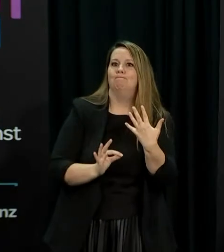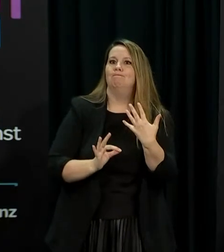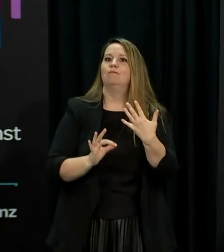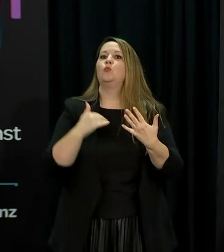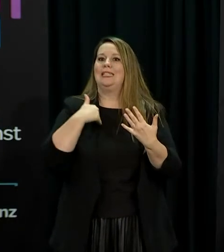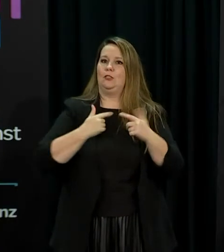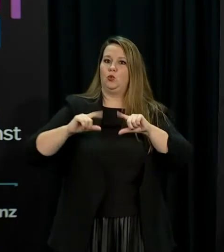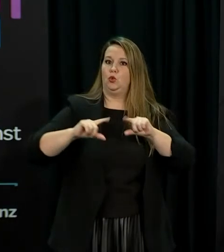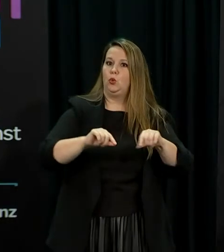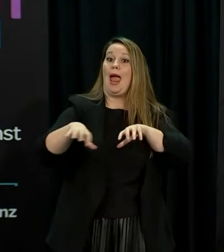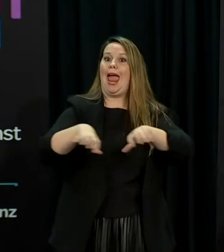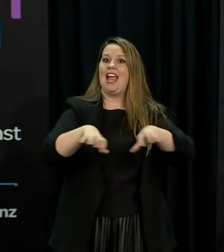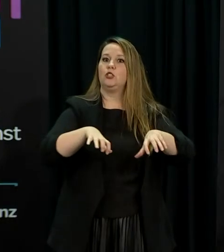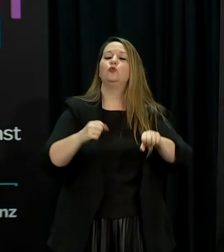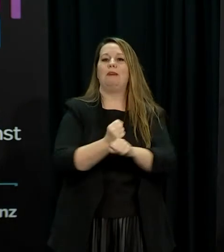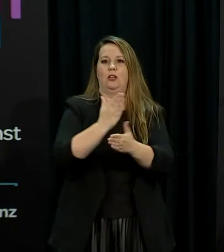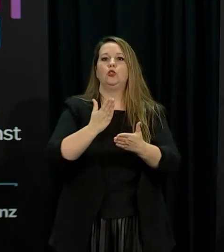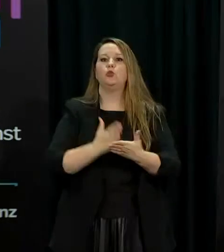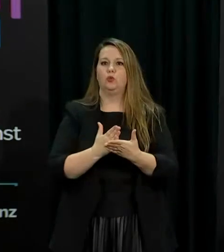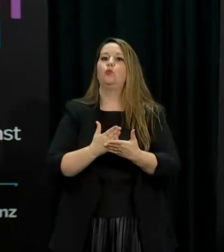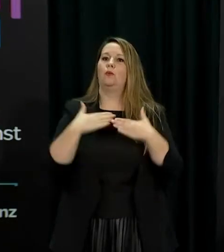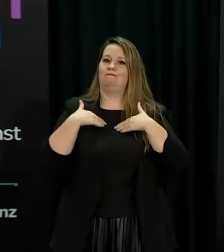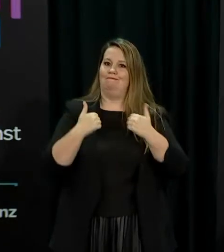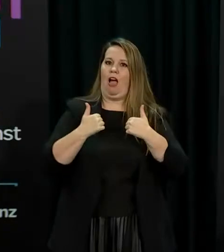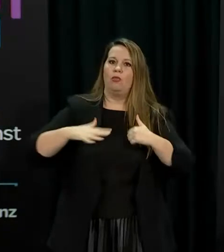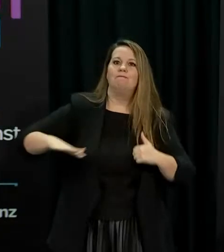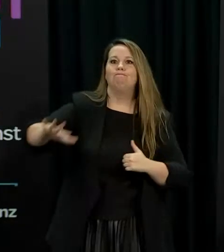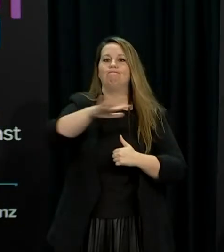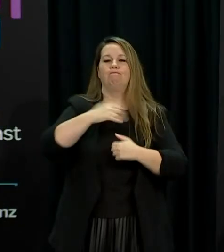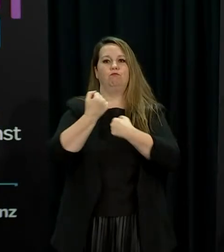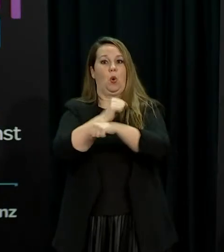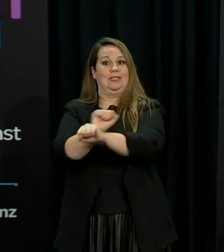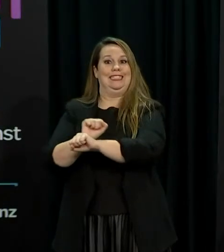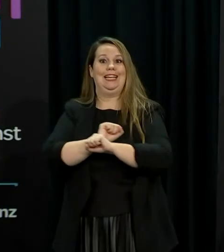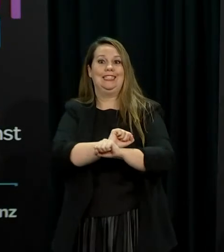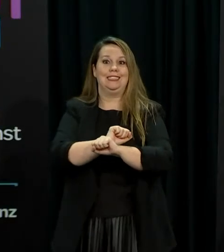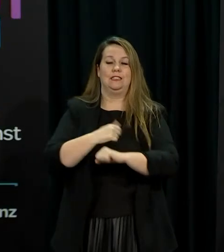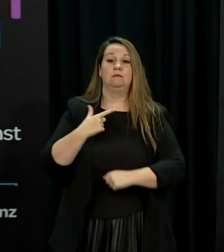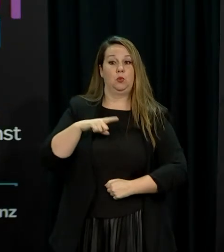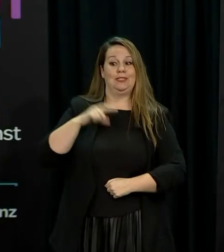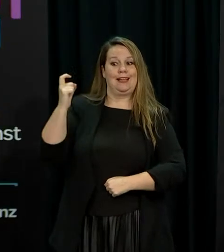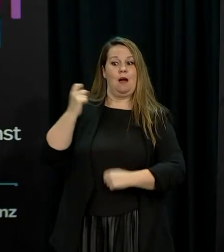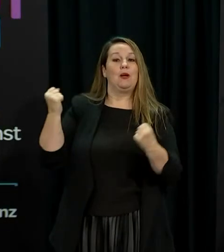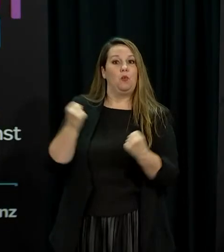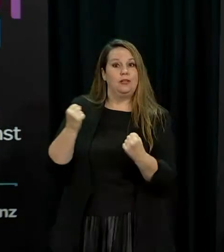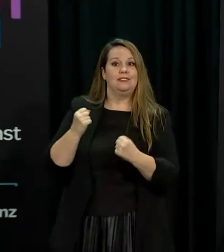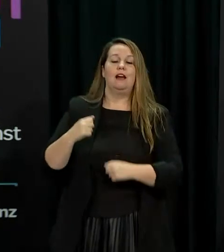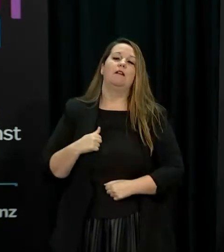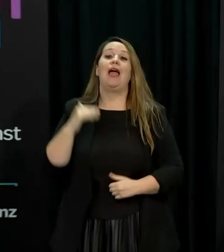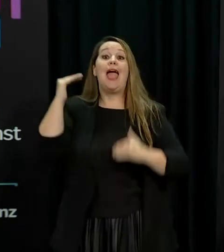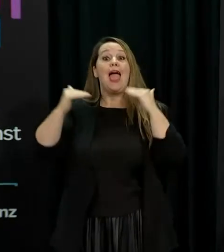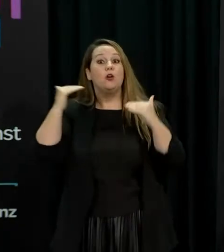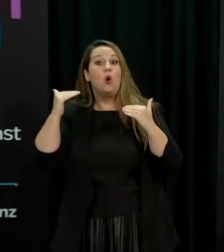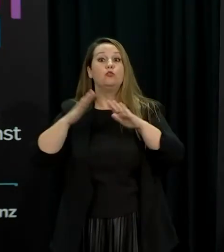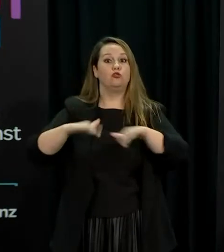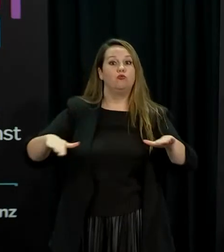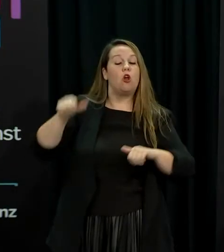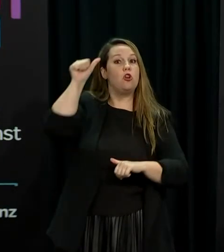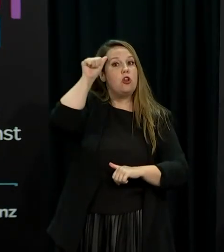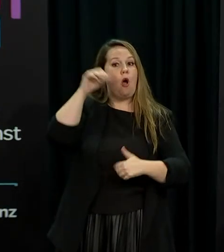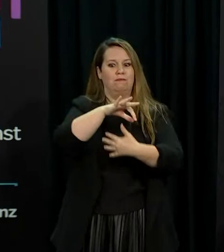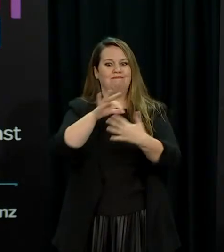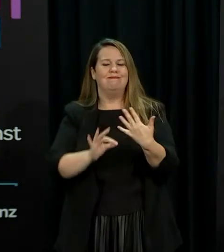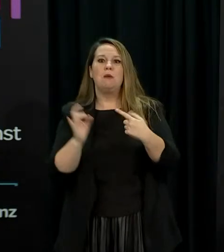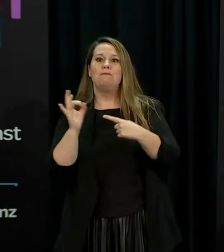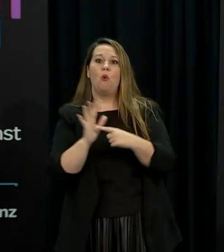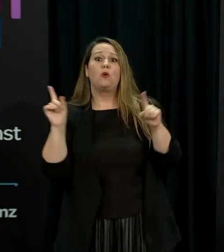as we head into winter. We know, and even young children now know, that simple actions make a difference. Coughing or sneezing into